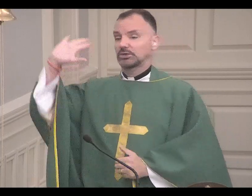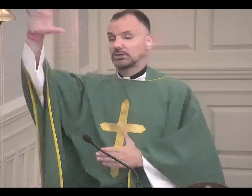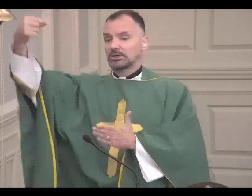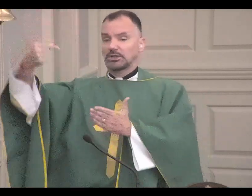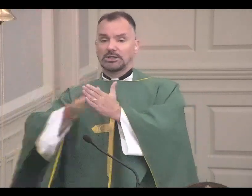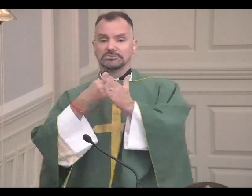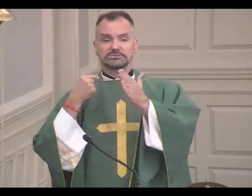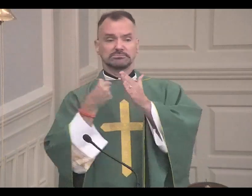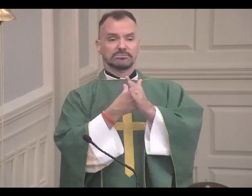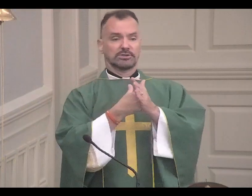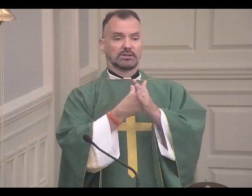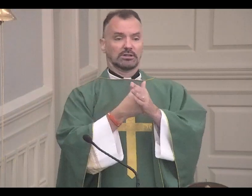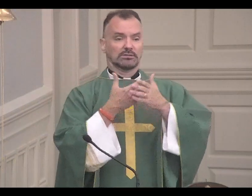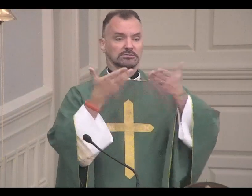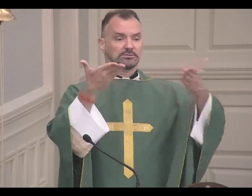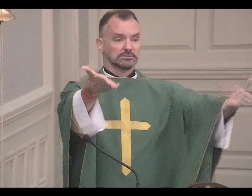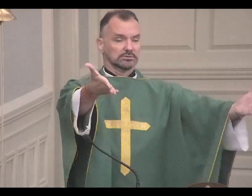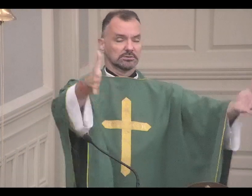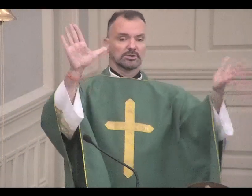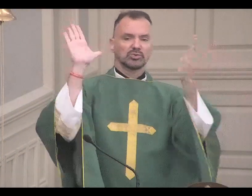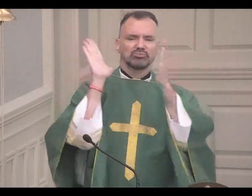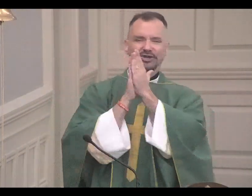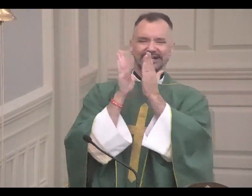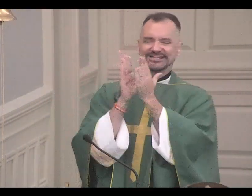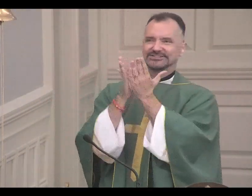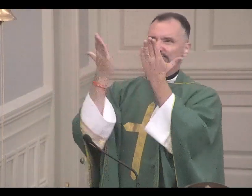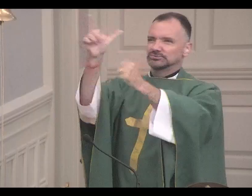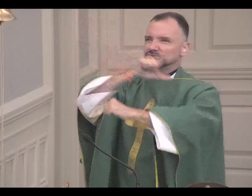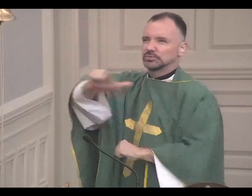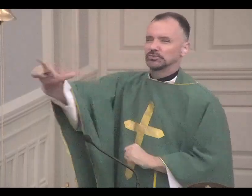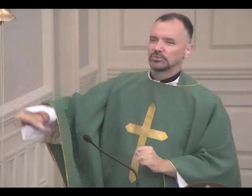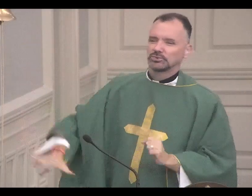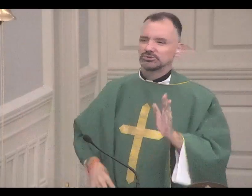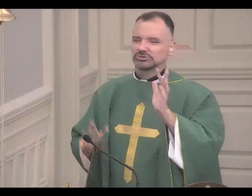The Gospel of the Lord. Praise to you, Lord Jesus Christ.